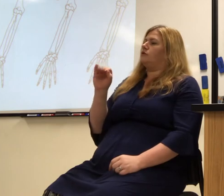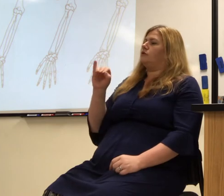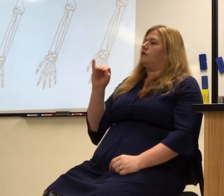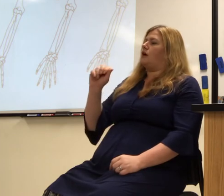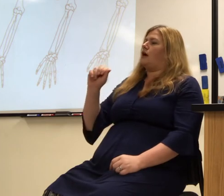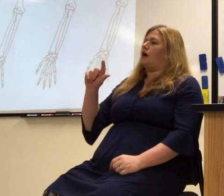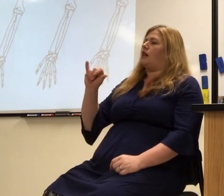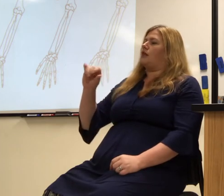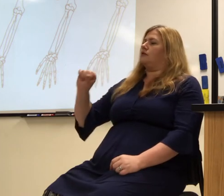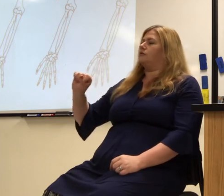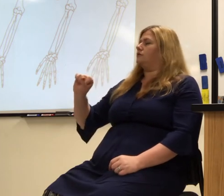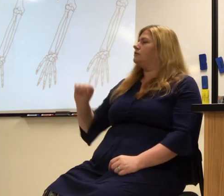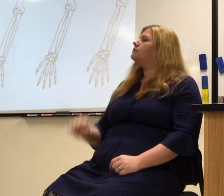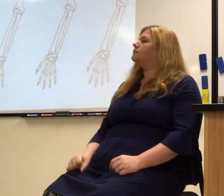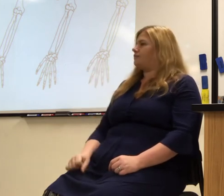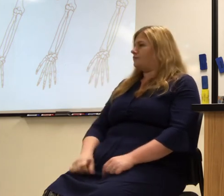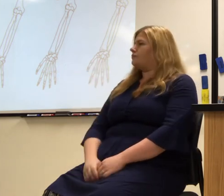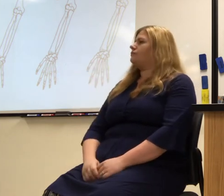Okay.